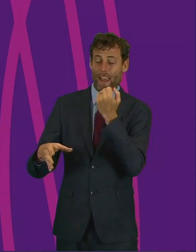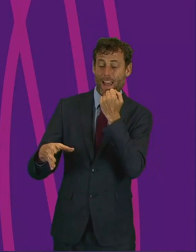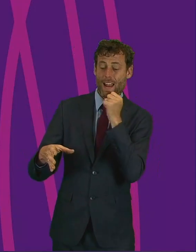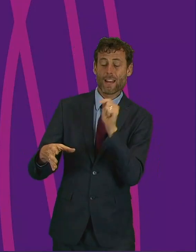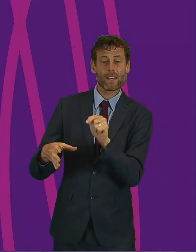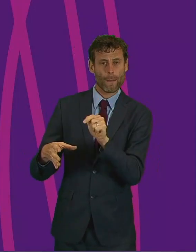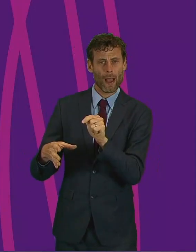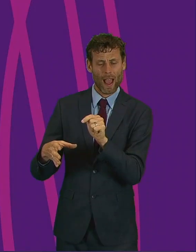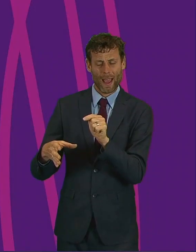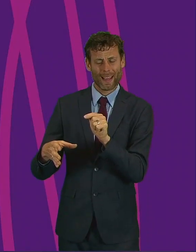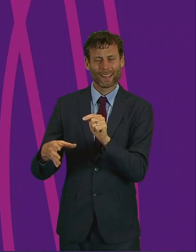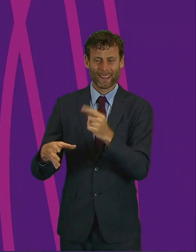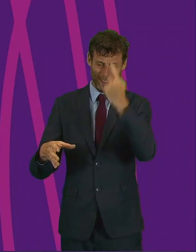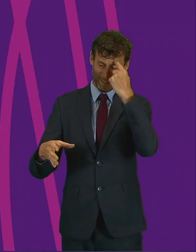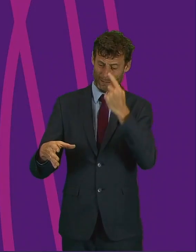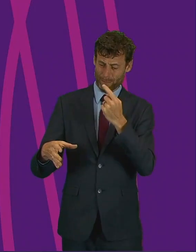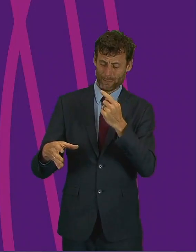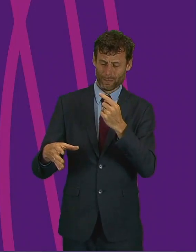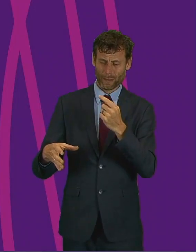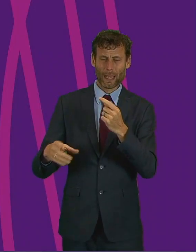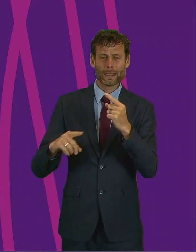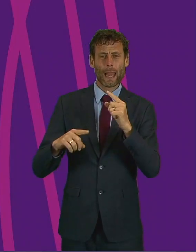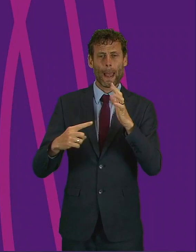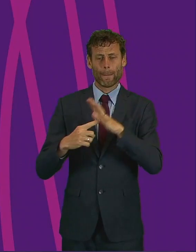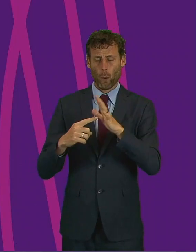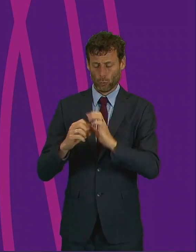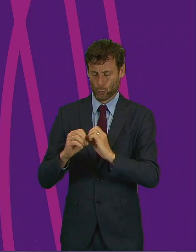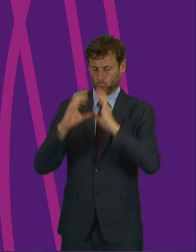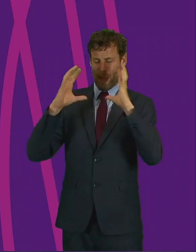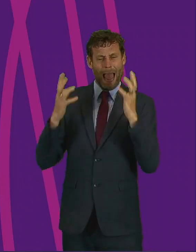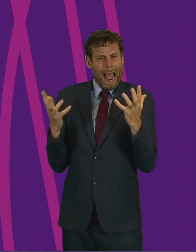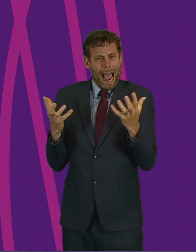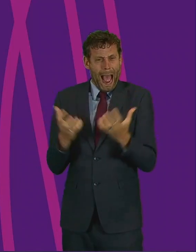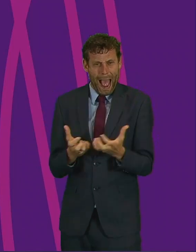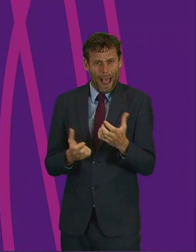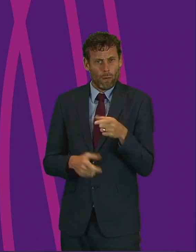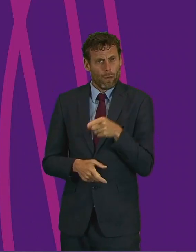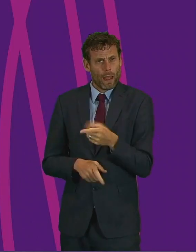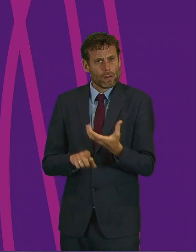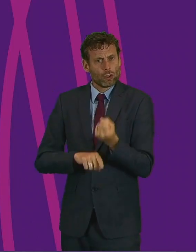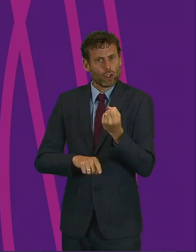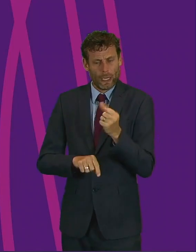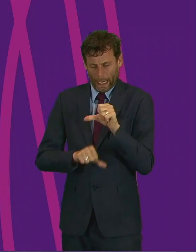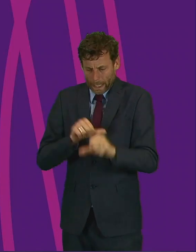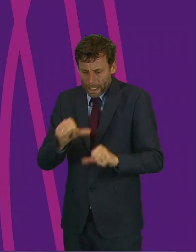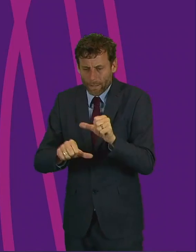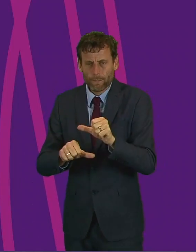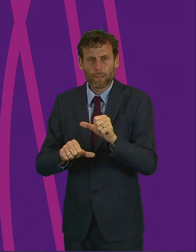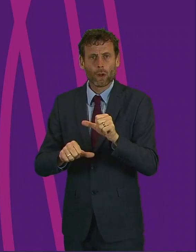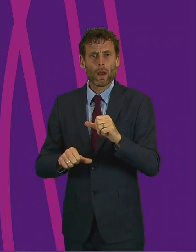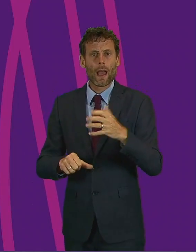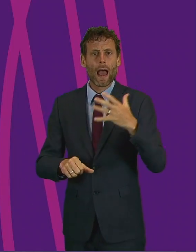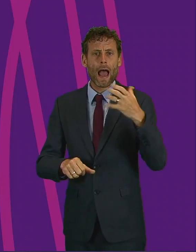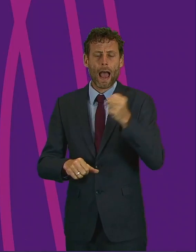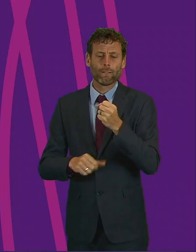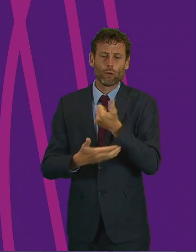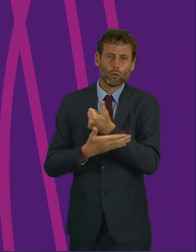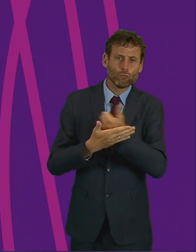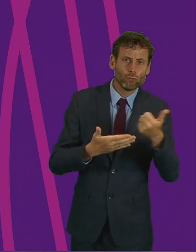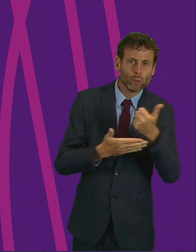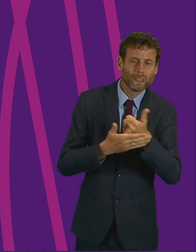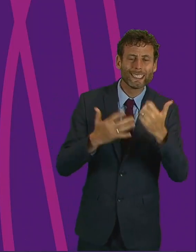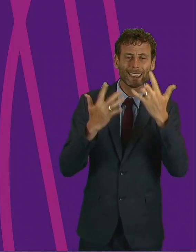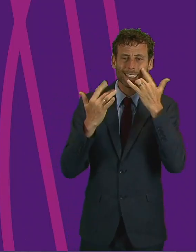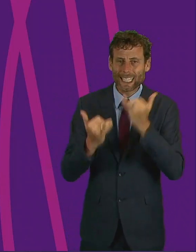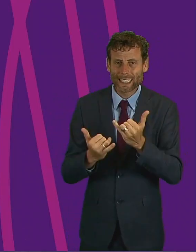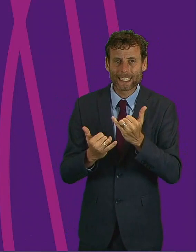also important, because we have different strands of testing. Through routine testing and surveillance testing, we would expect those to